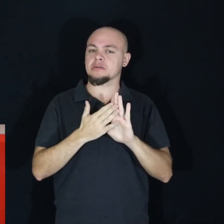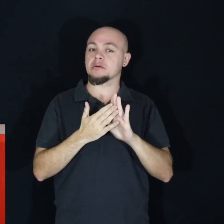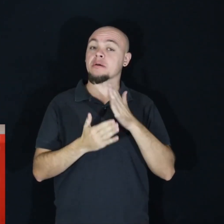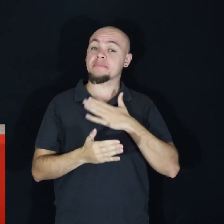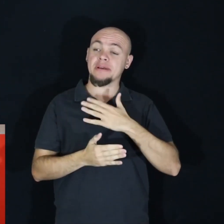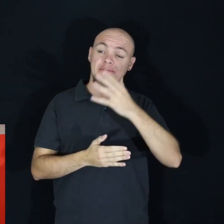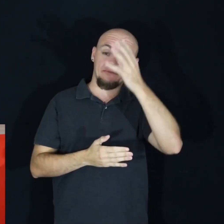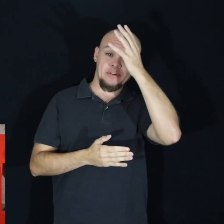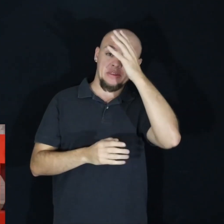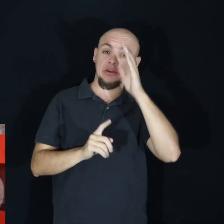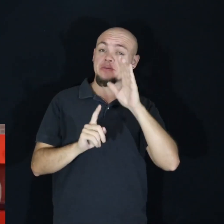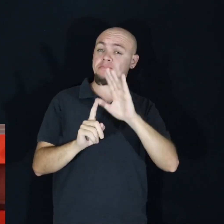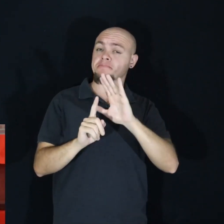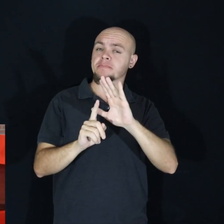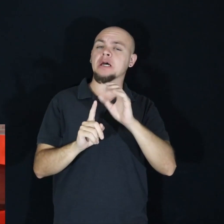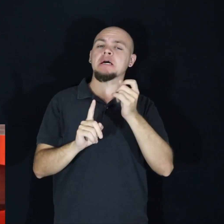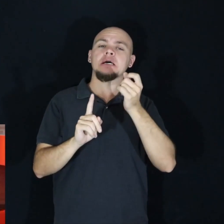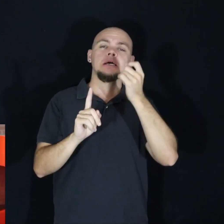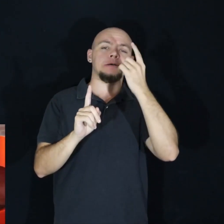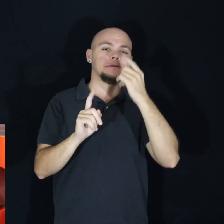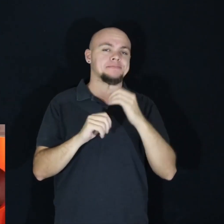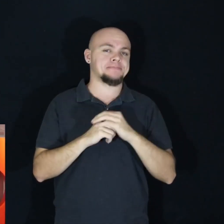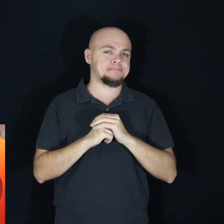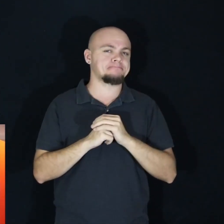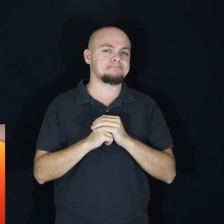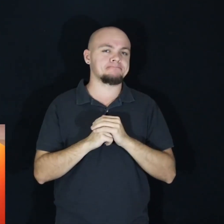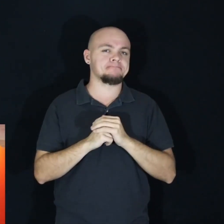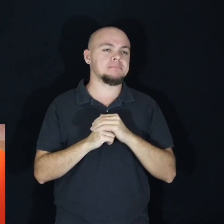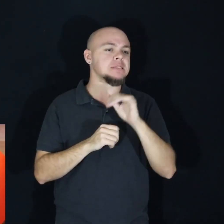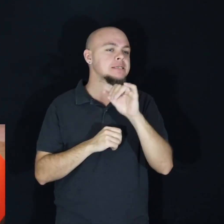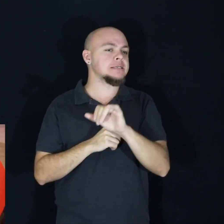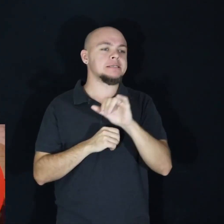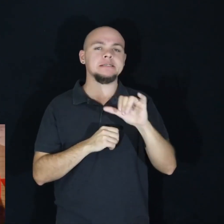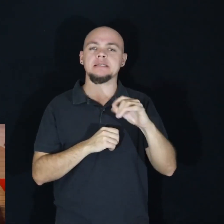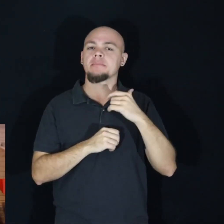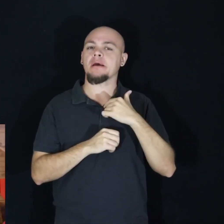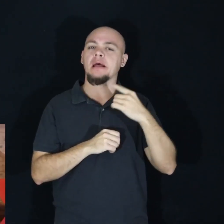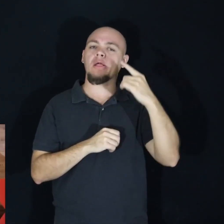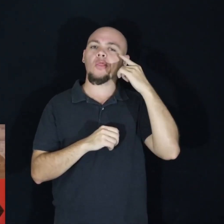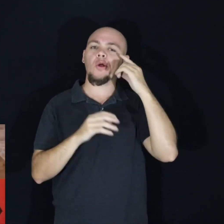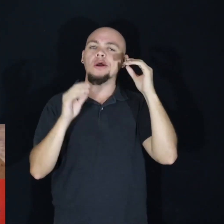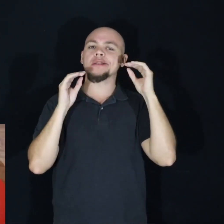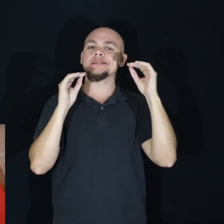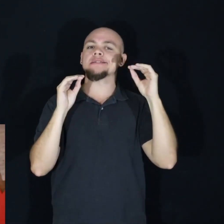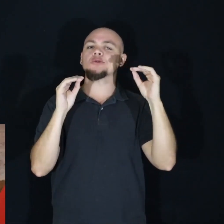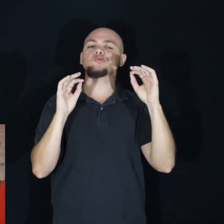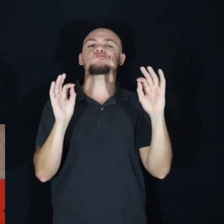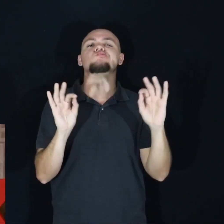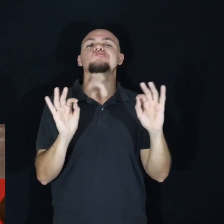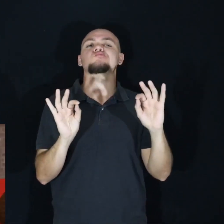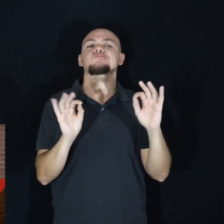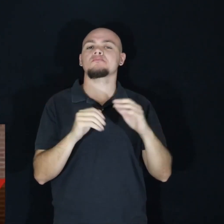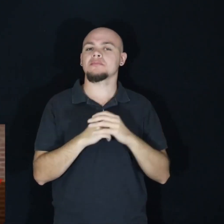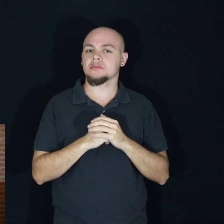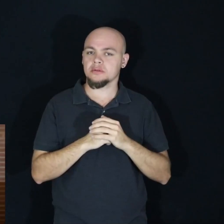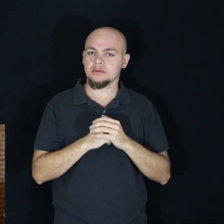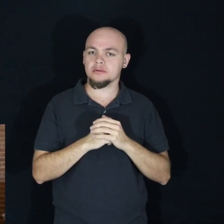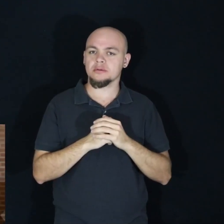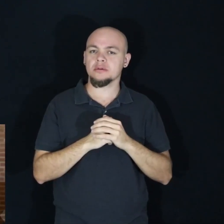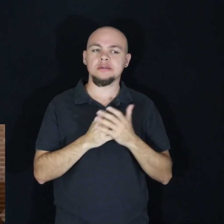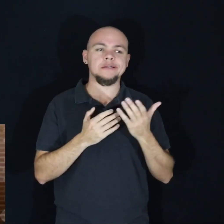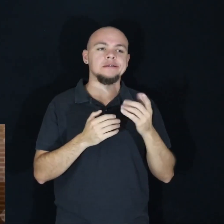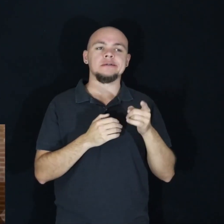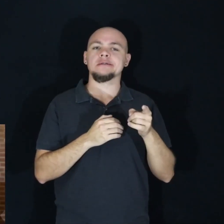father. In the same way that I thought of teaching as a way